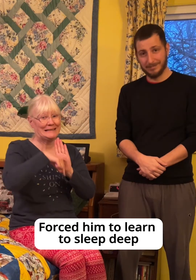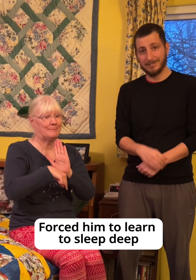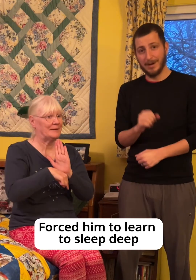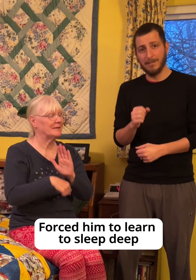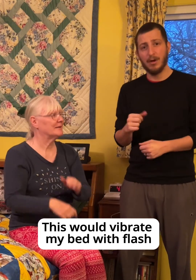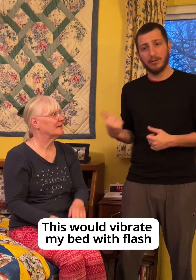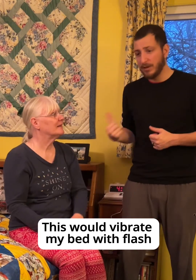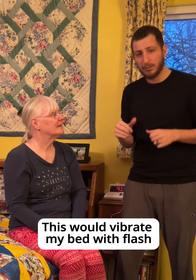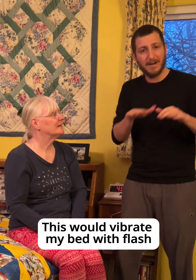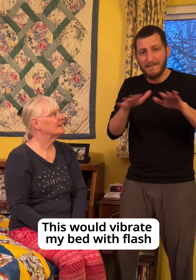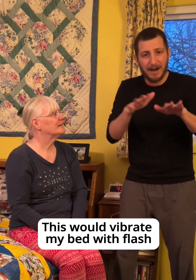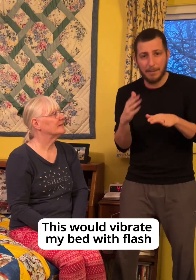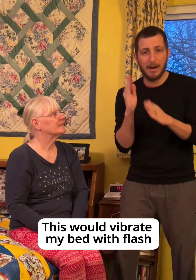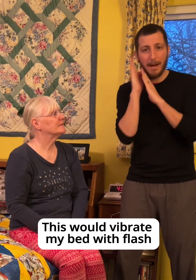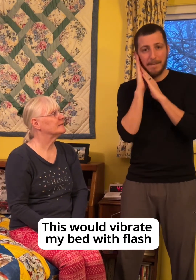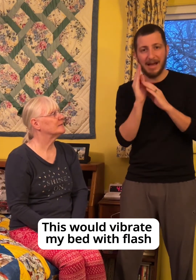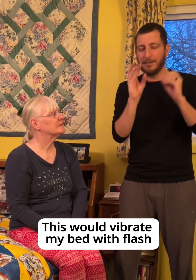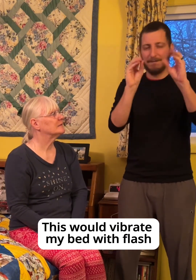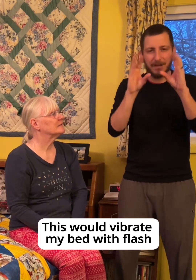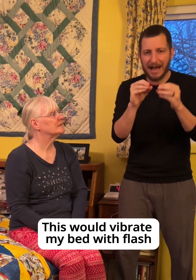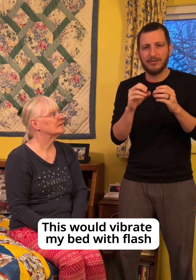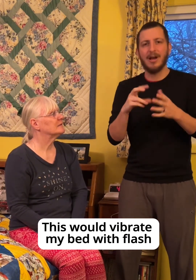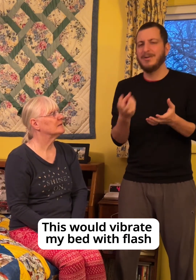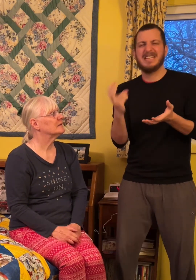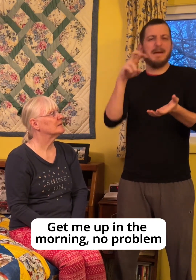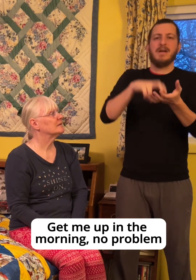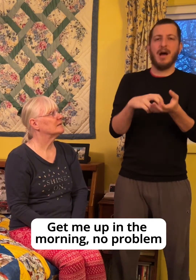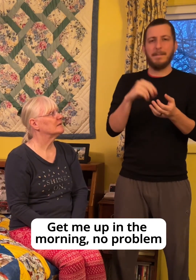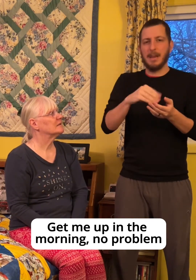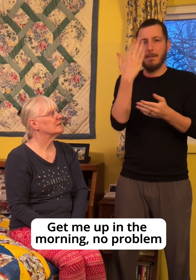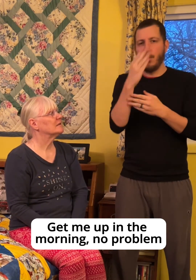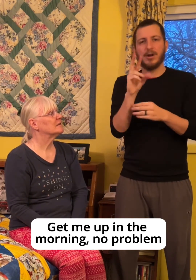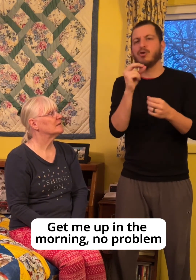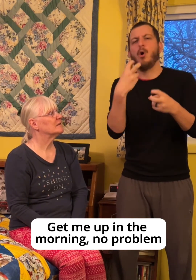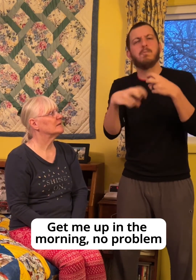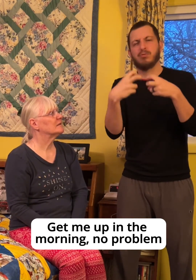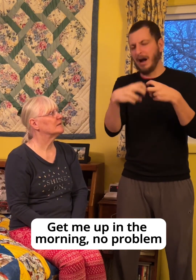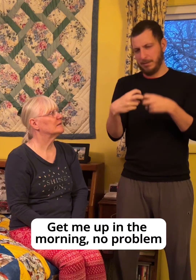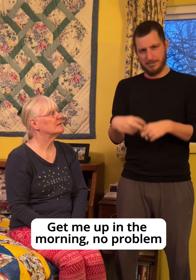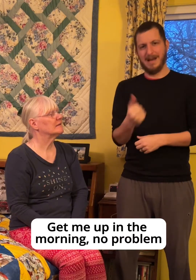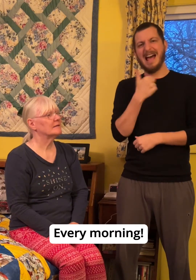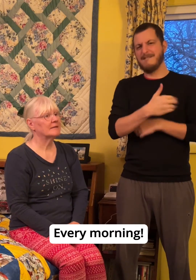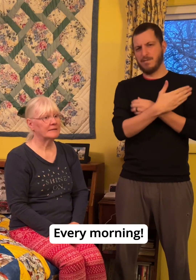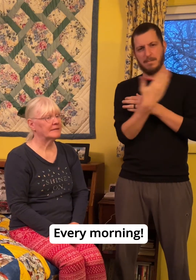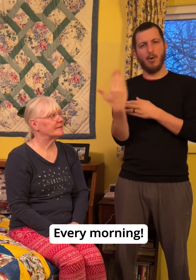Yeah. So this would vibrate my bed, would flash, get me up in the morning, no problem. Every morning.